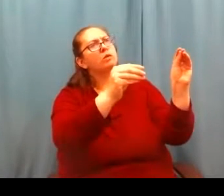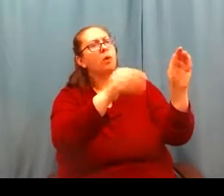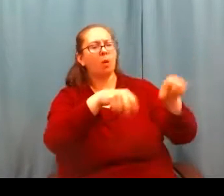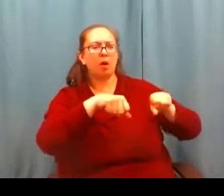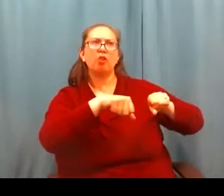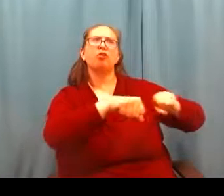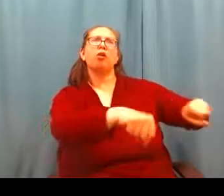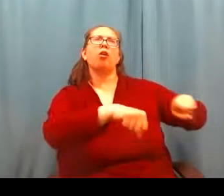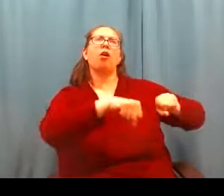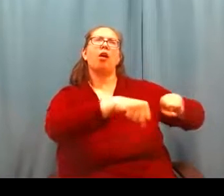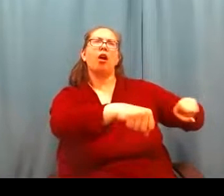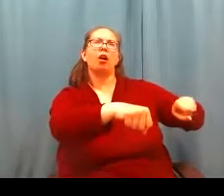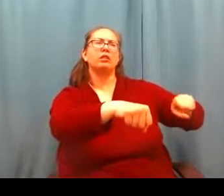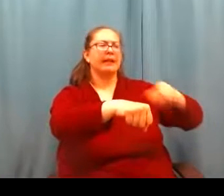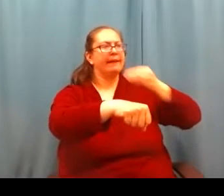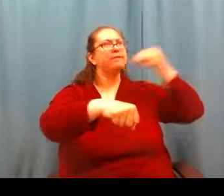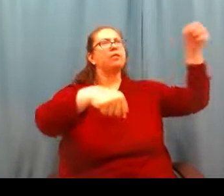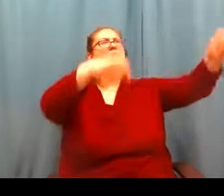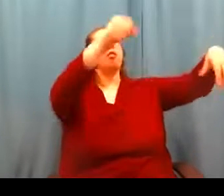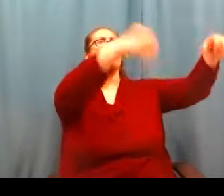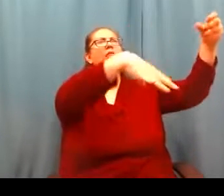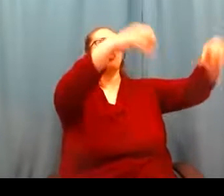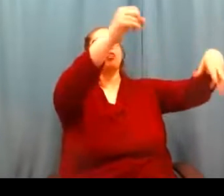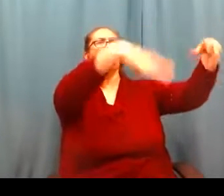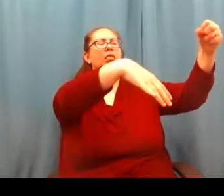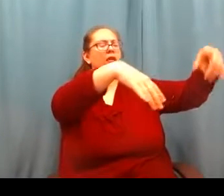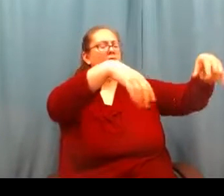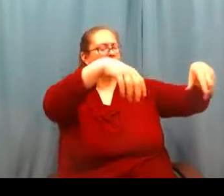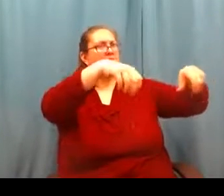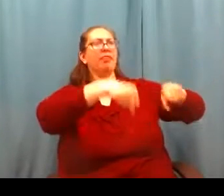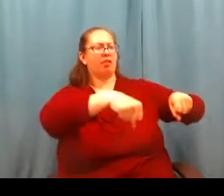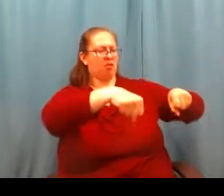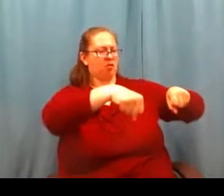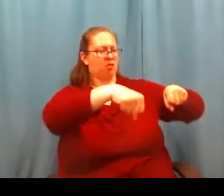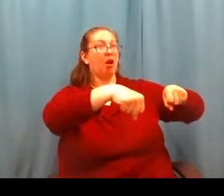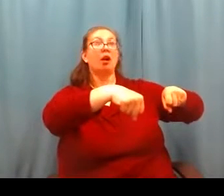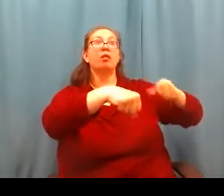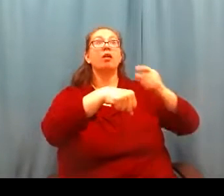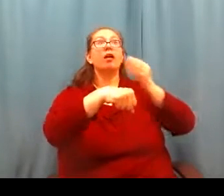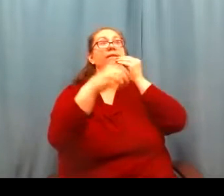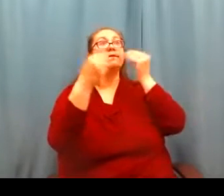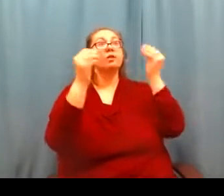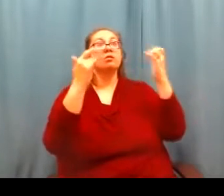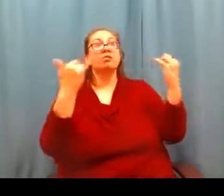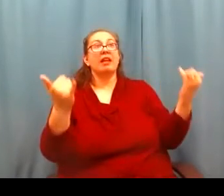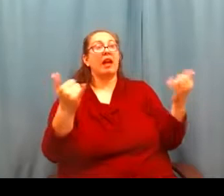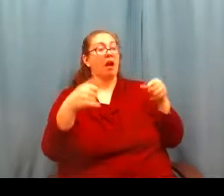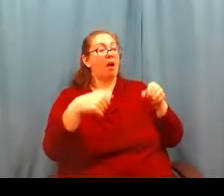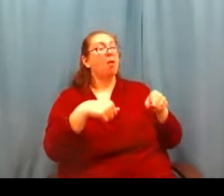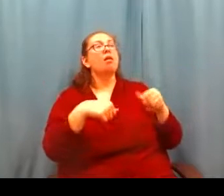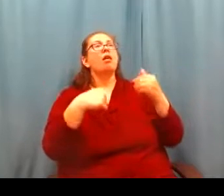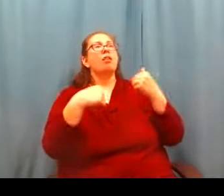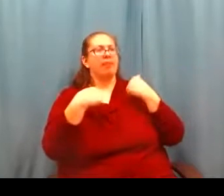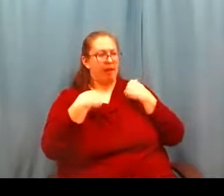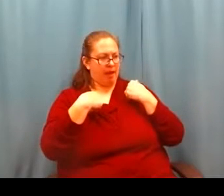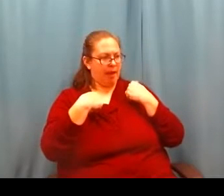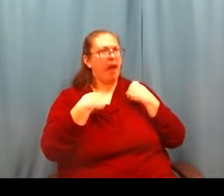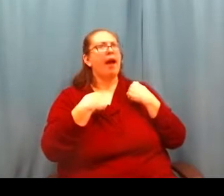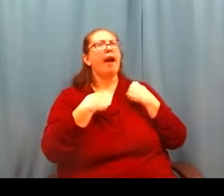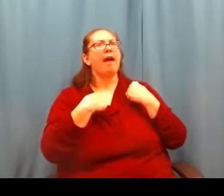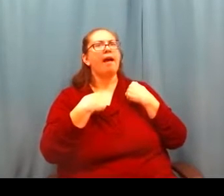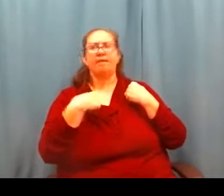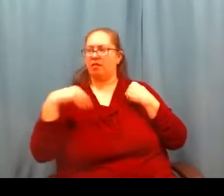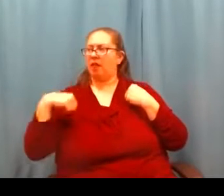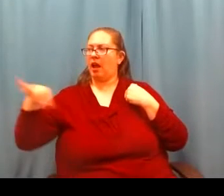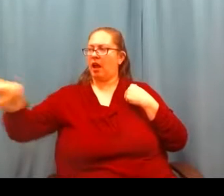that you get for your groceries, right? And every grocery store that I've been to recently, there are also the sanitizing wipes there. I